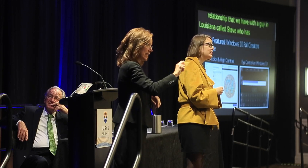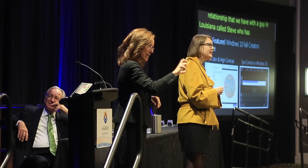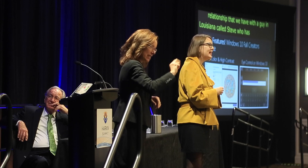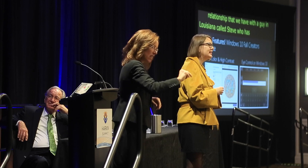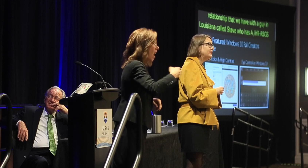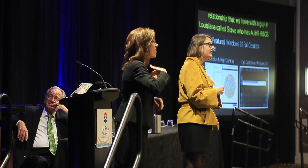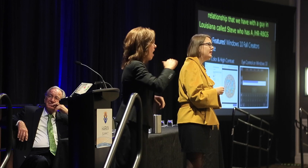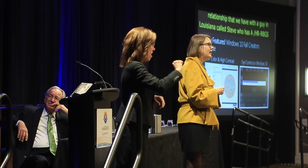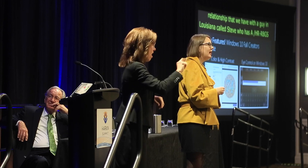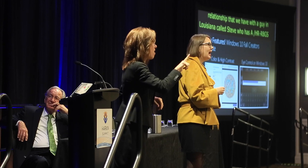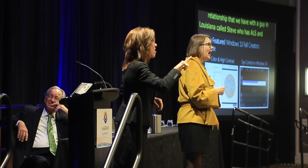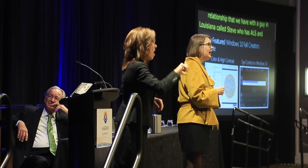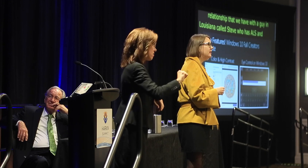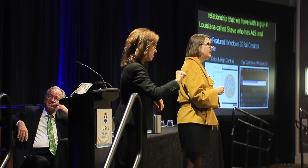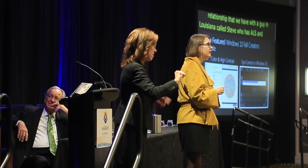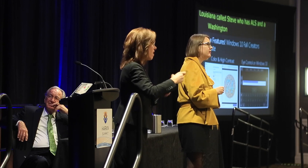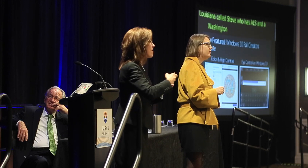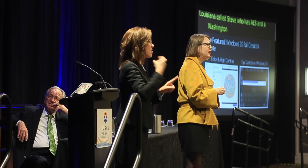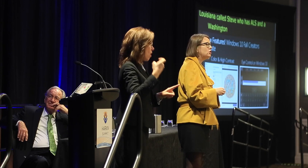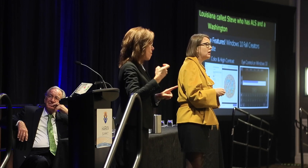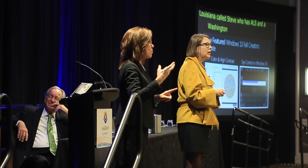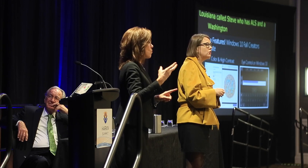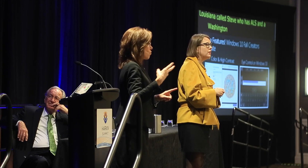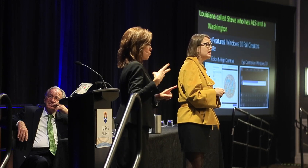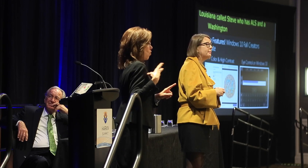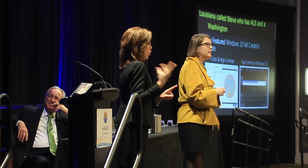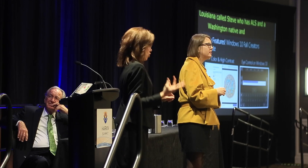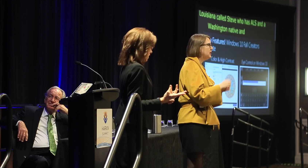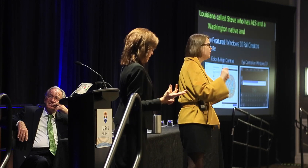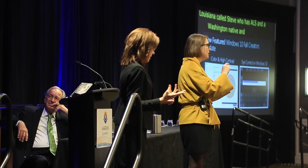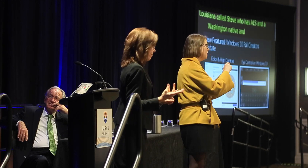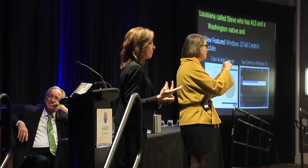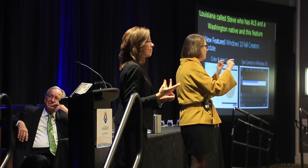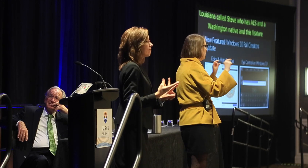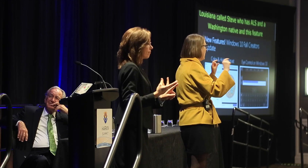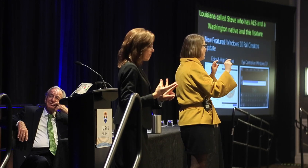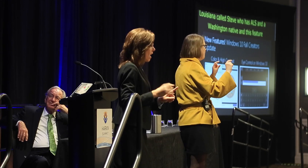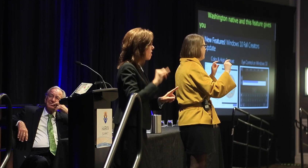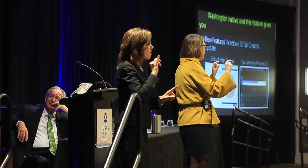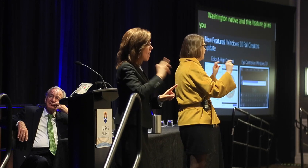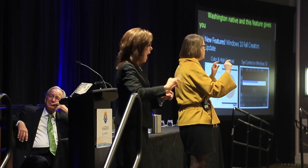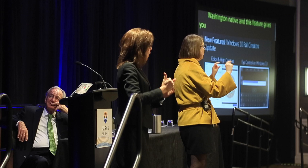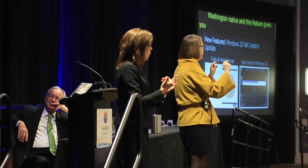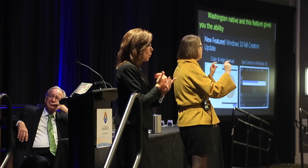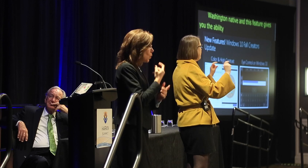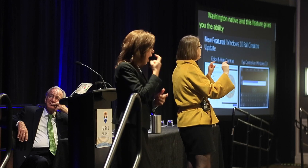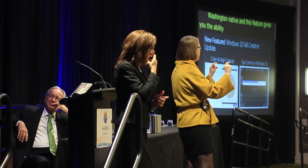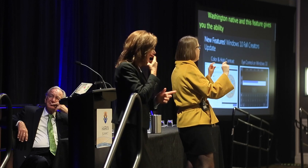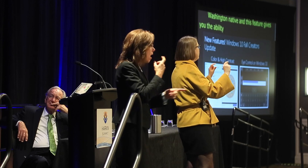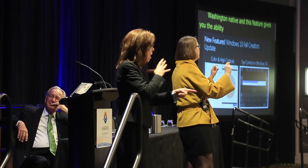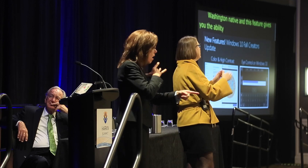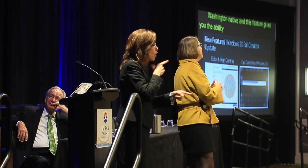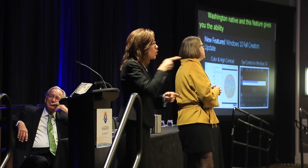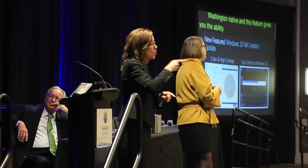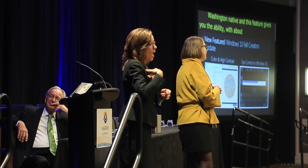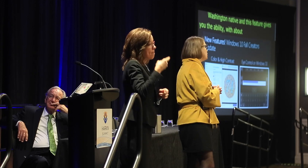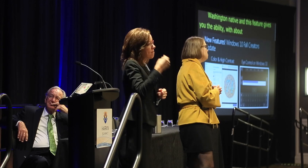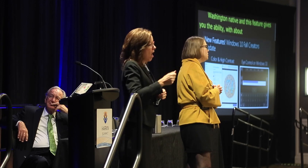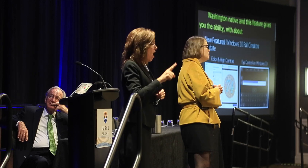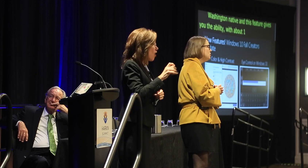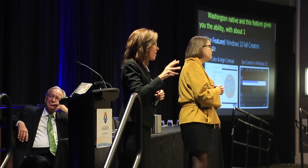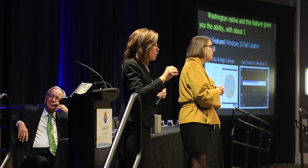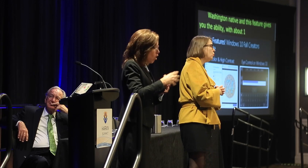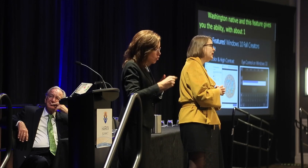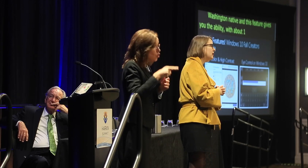a Washington native. And this feature gives you the ability with a about $150 device to be